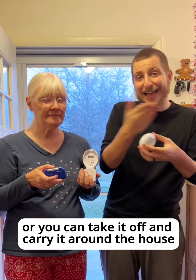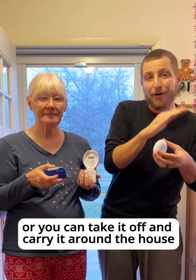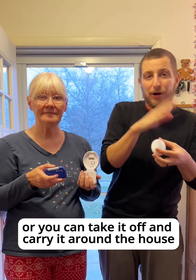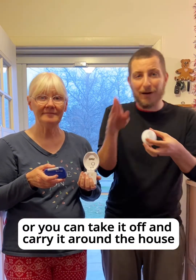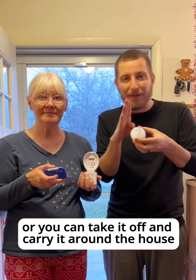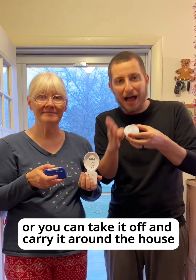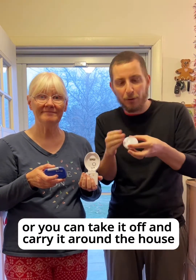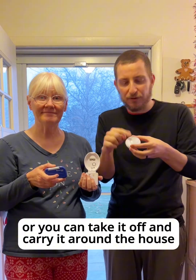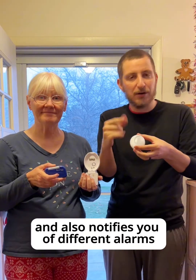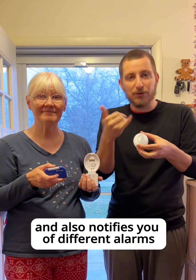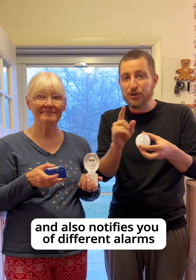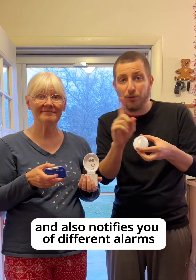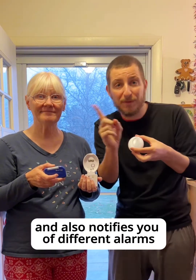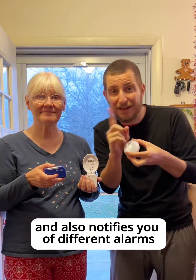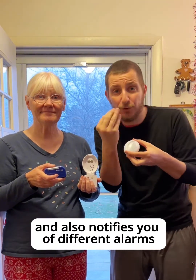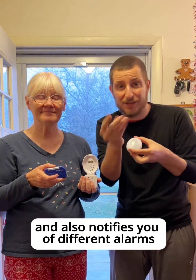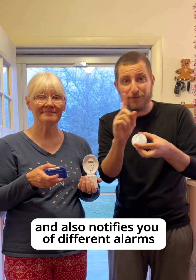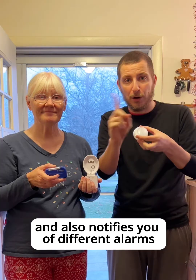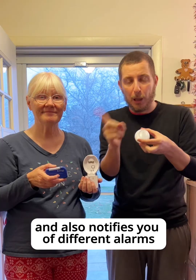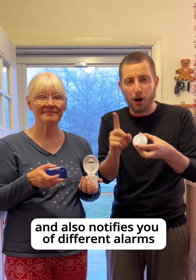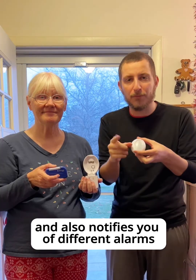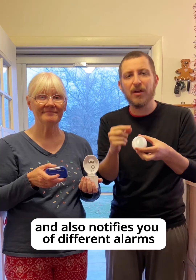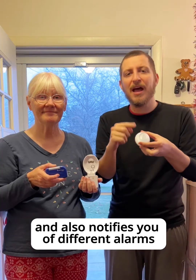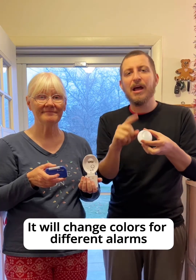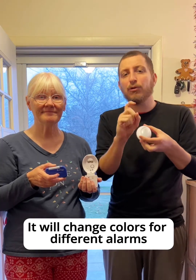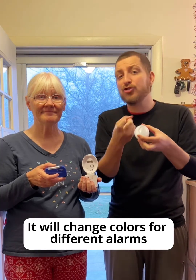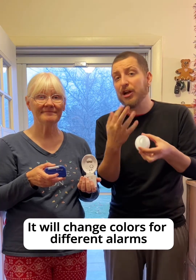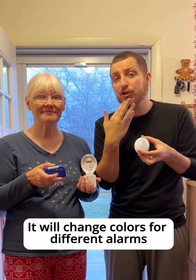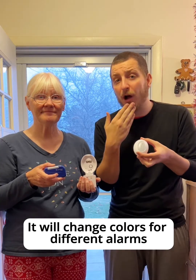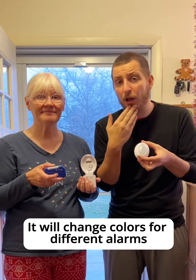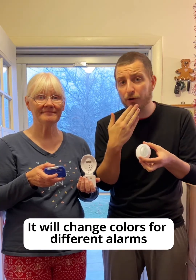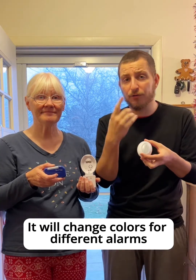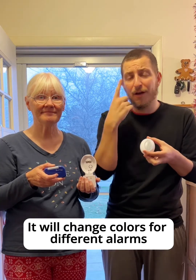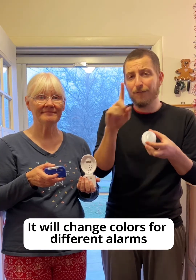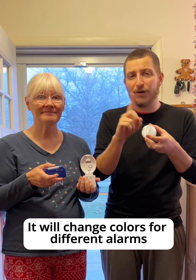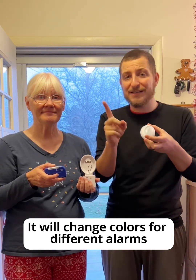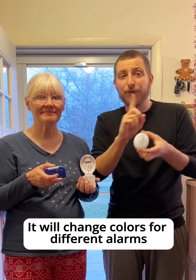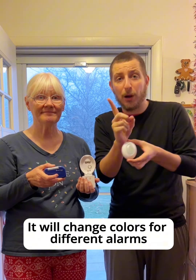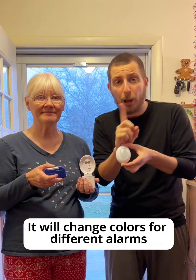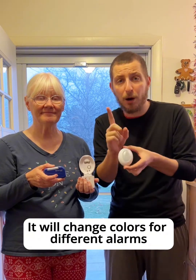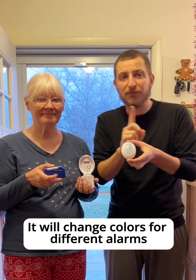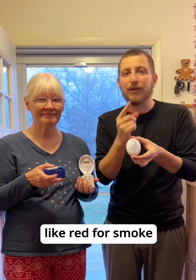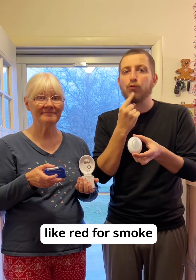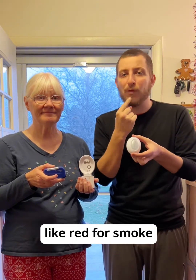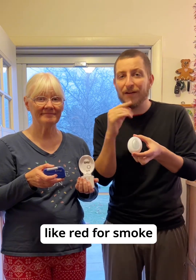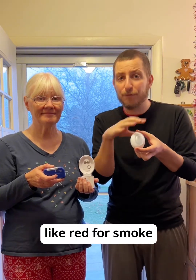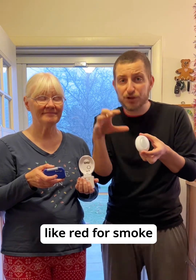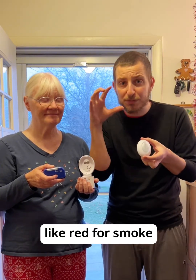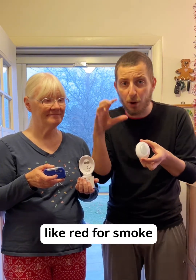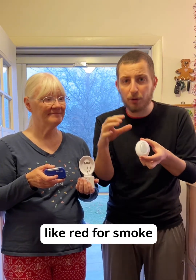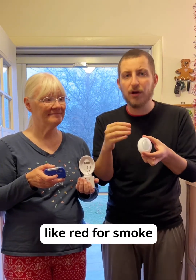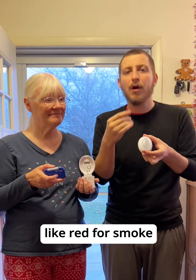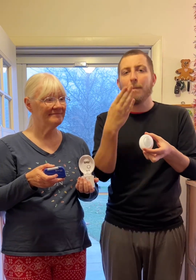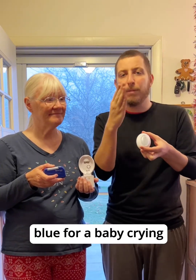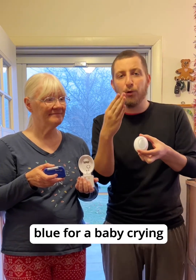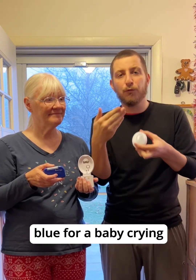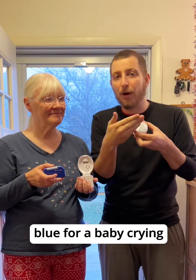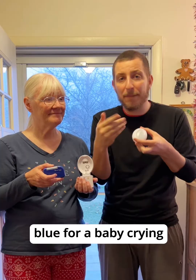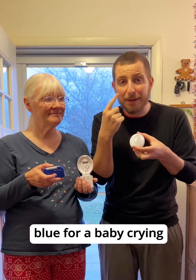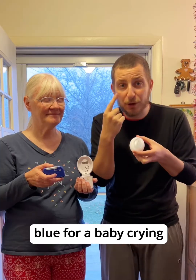it around the house and it will still give you different alarms. It will change colors for different alarms, like red for smoke, blue for a baby